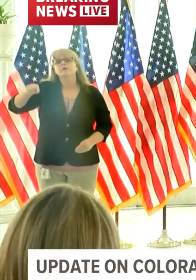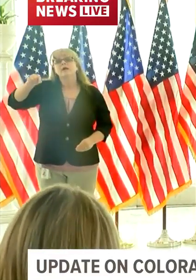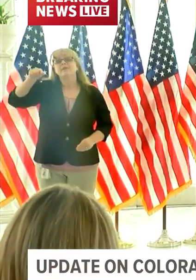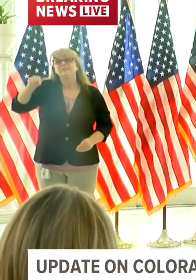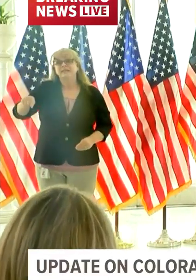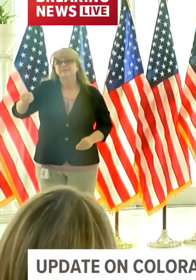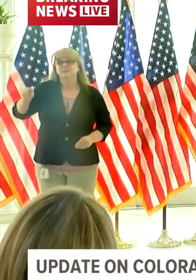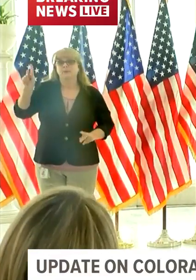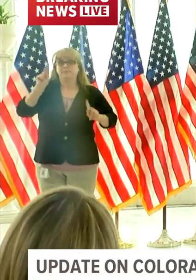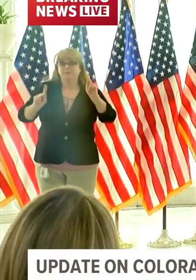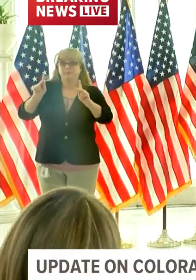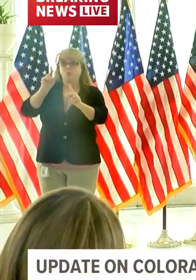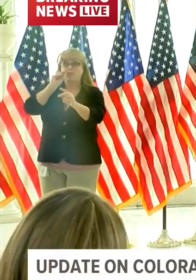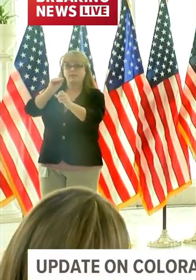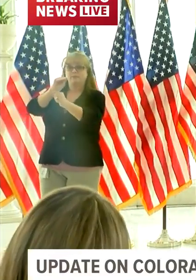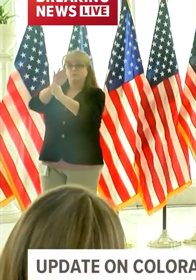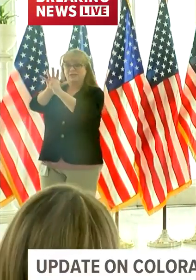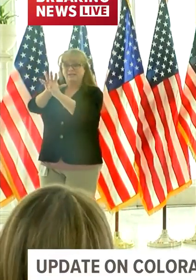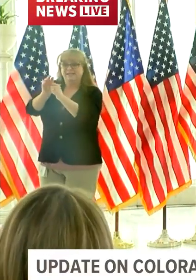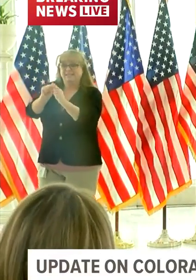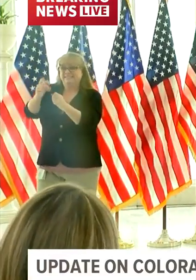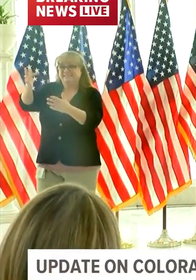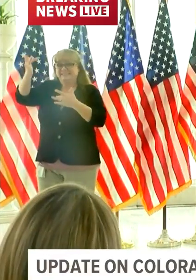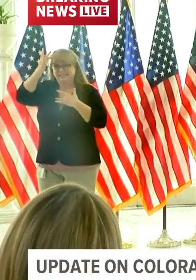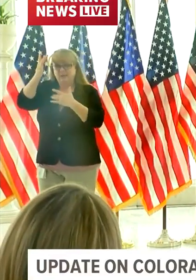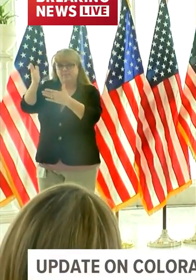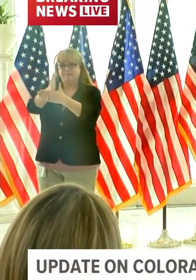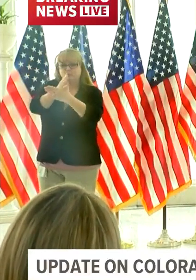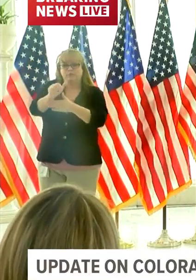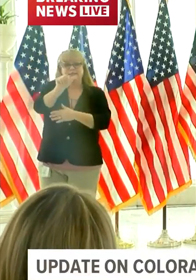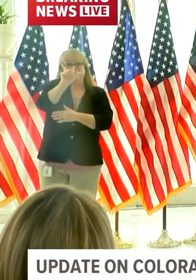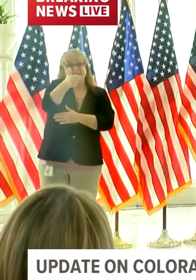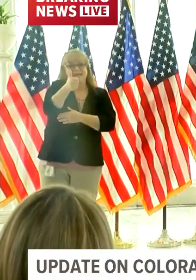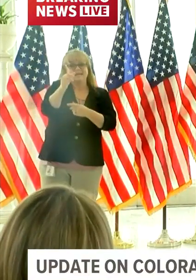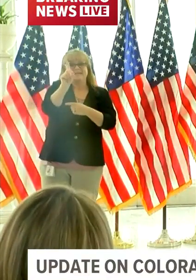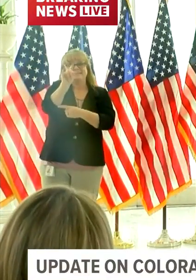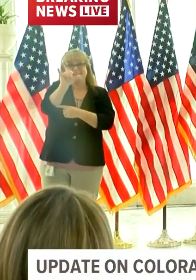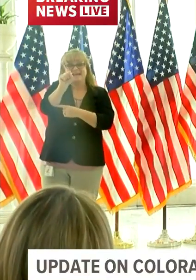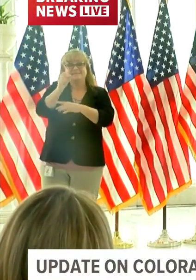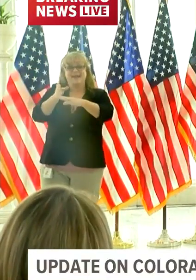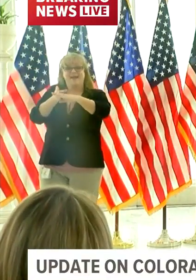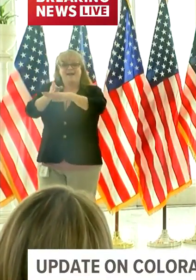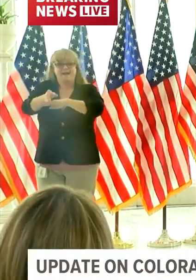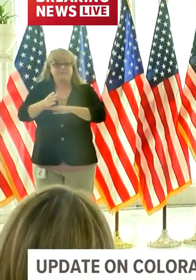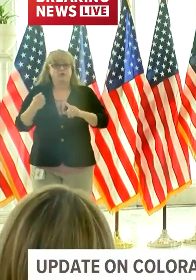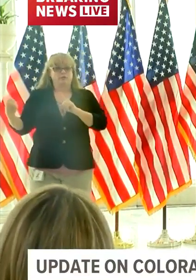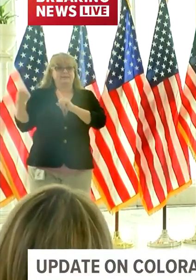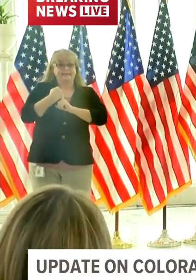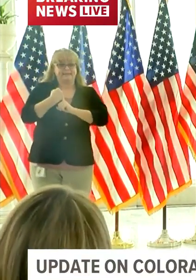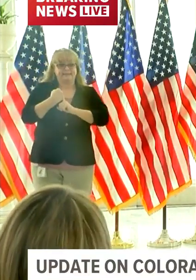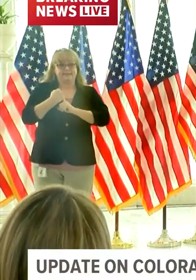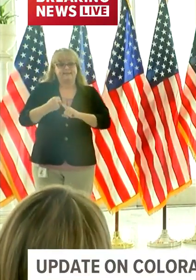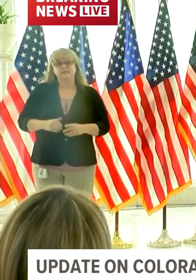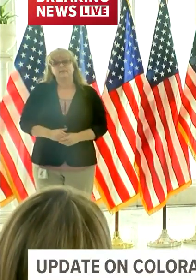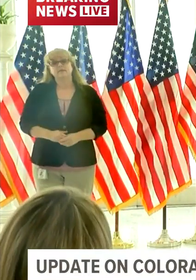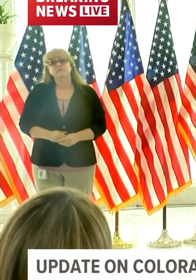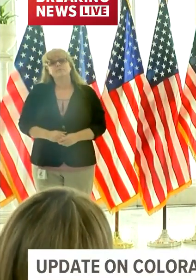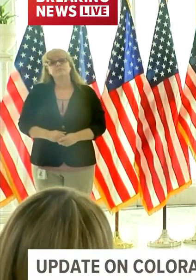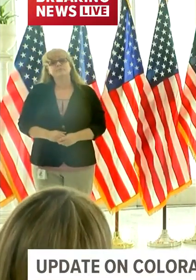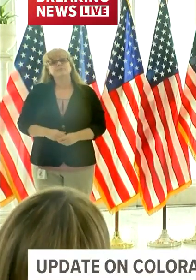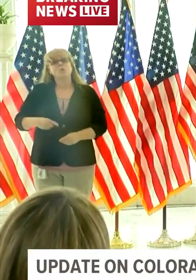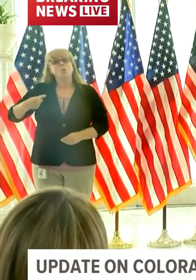don't. As you know, on Monday we took action to extend the need to stay at home to a date,